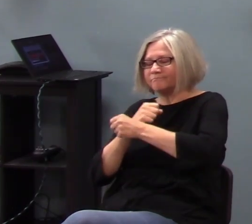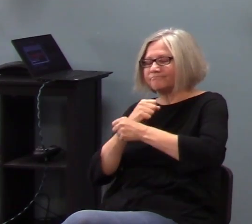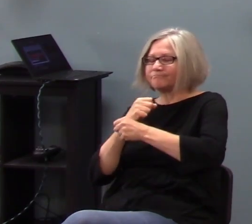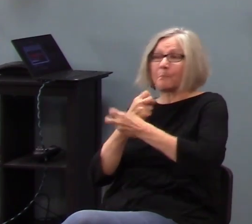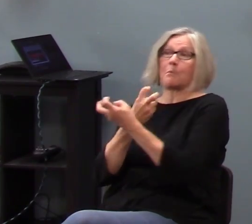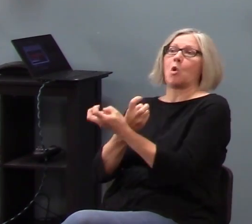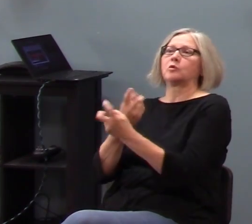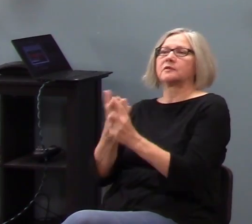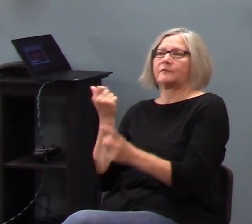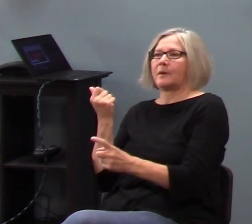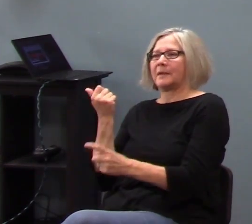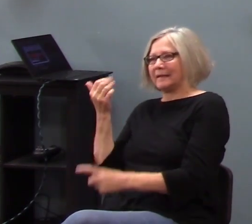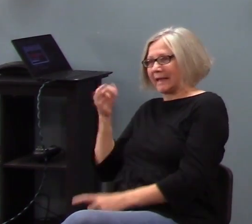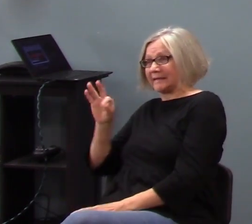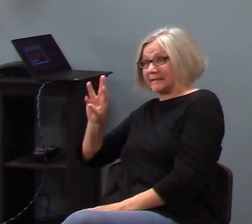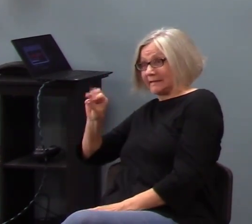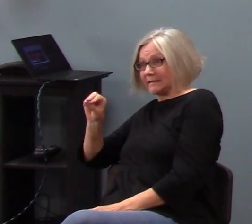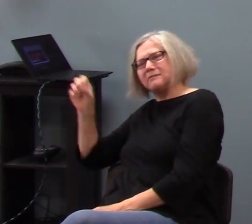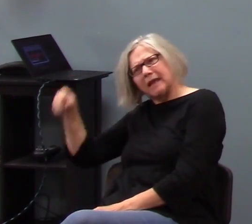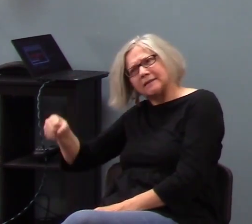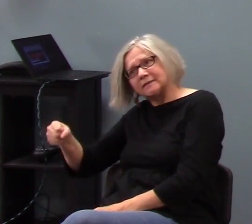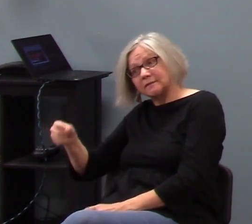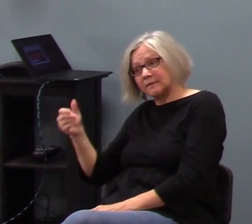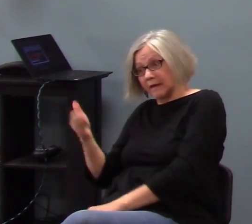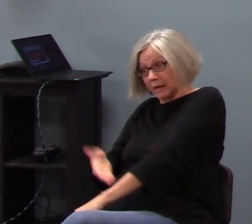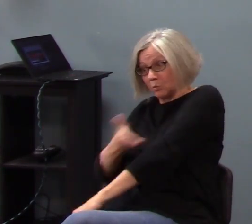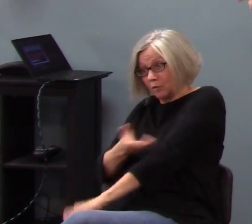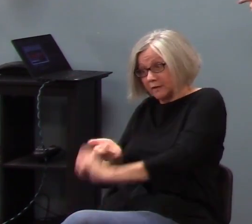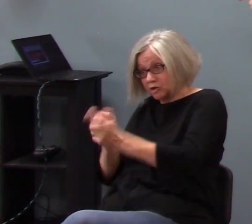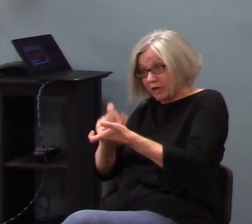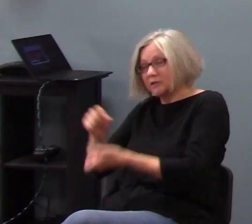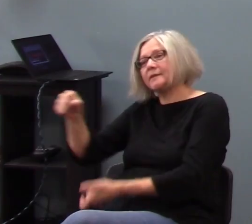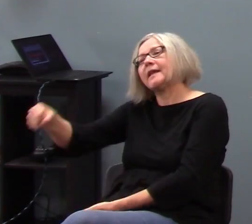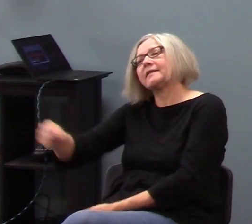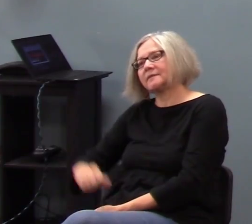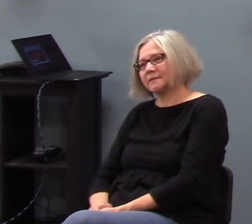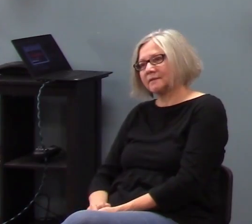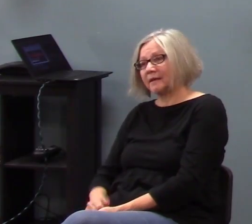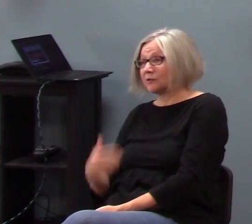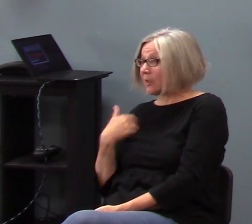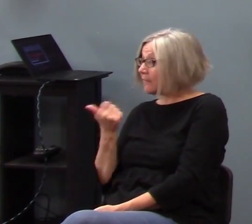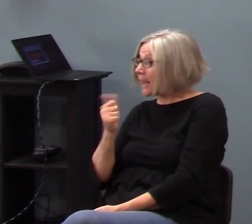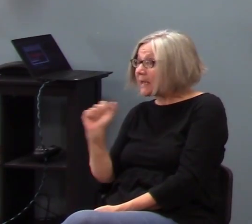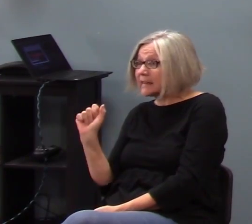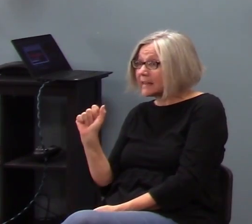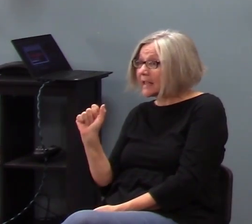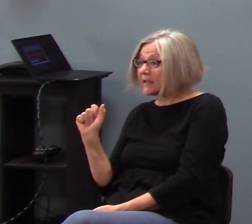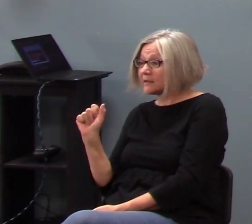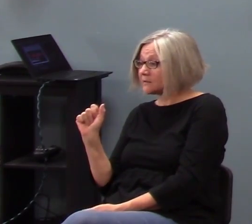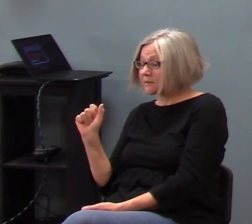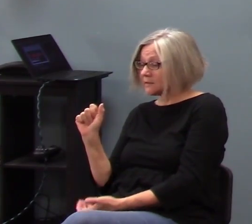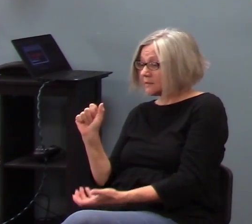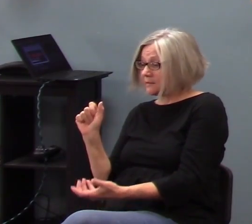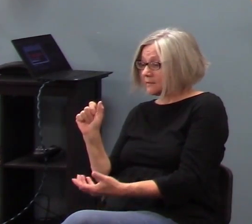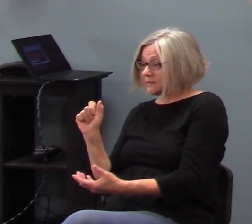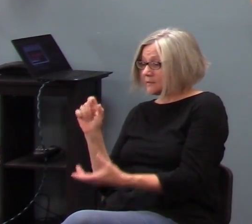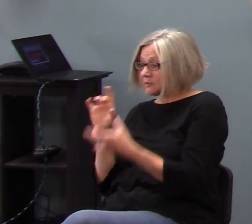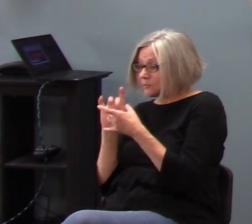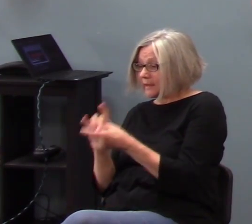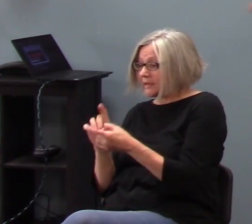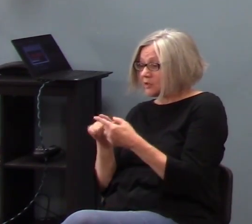Yes. Has it improved and changed? Yes. Did it have anything to do with accident or